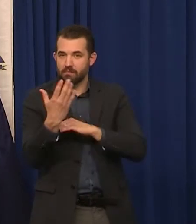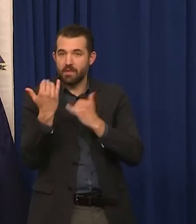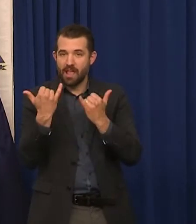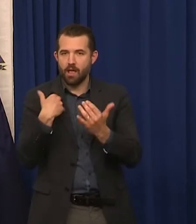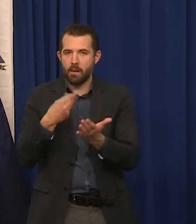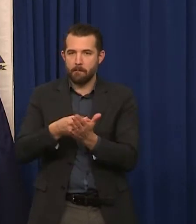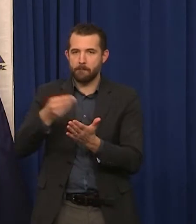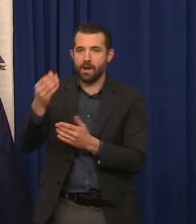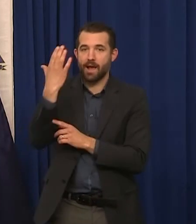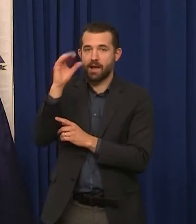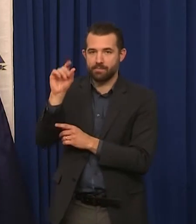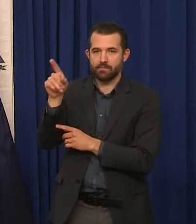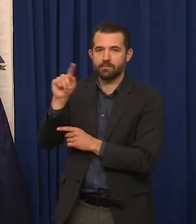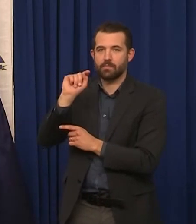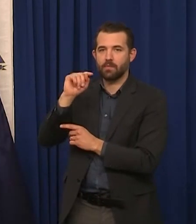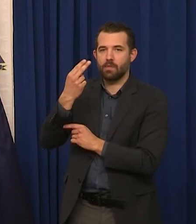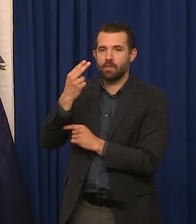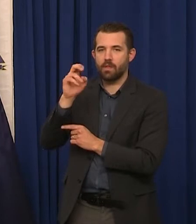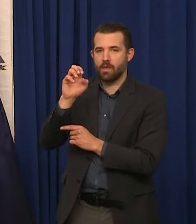called Thermo Fisher.